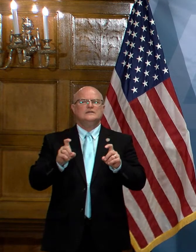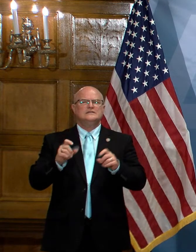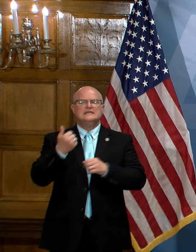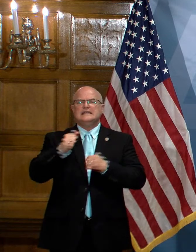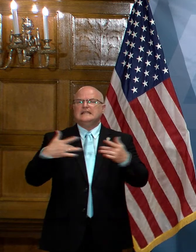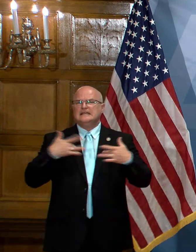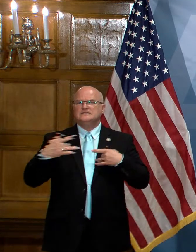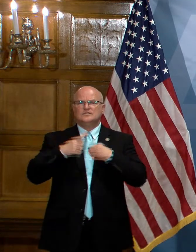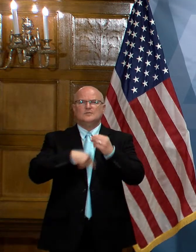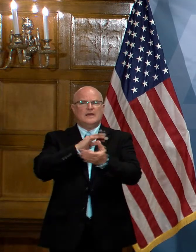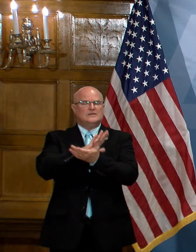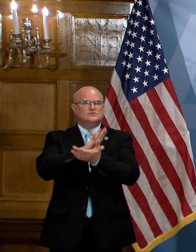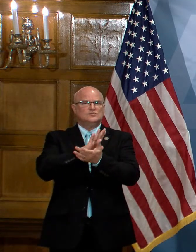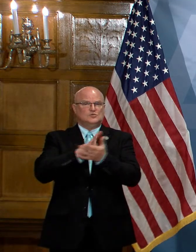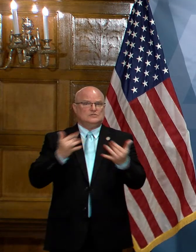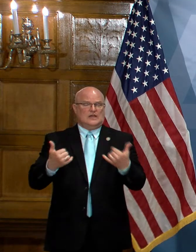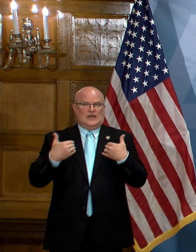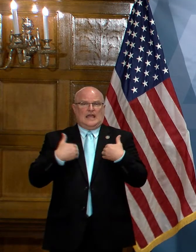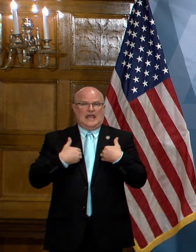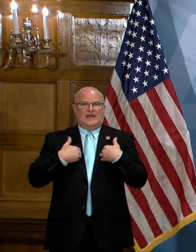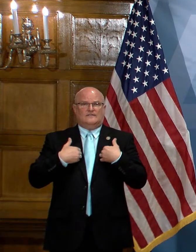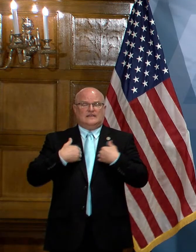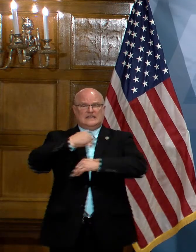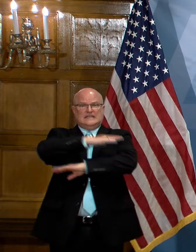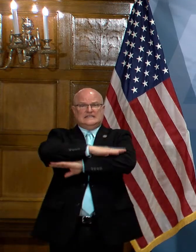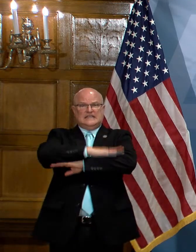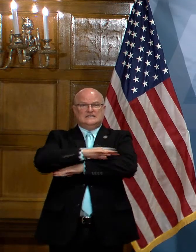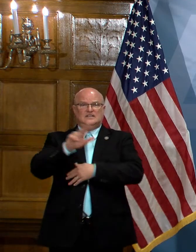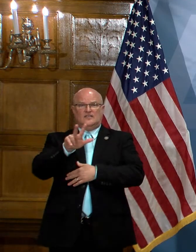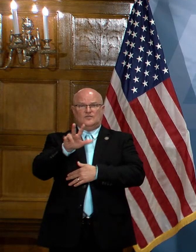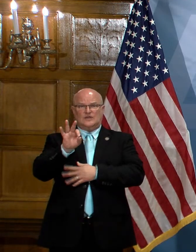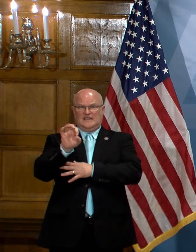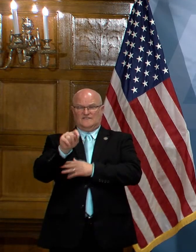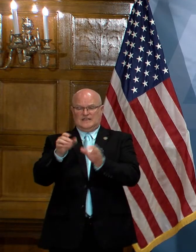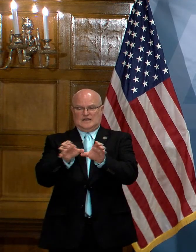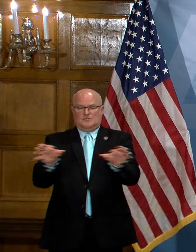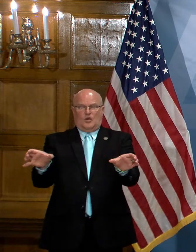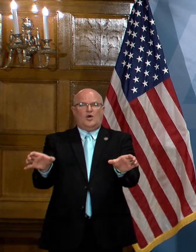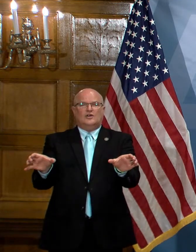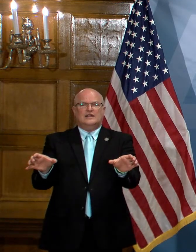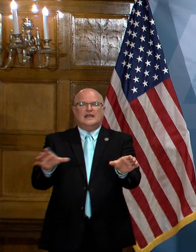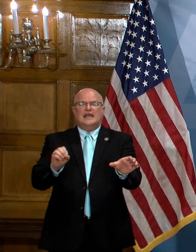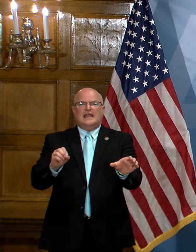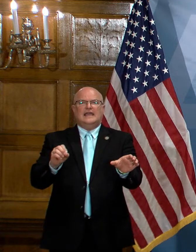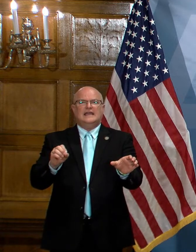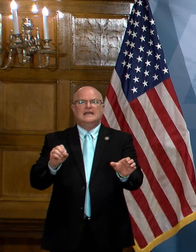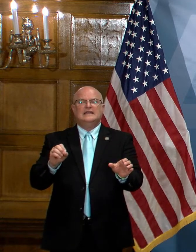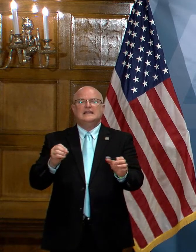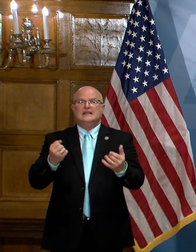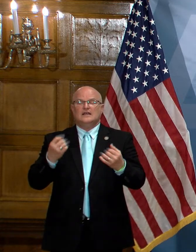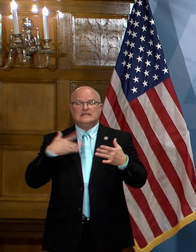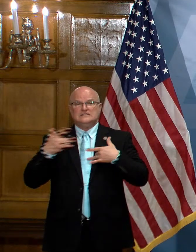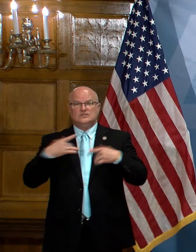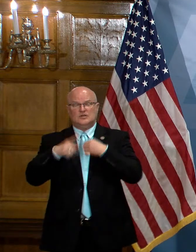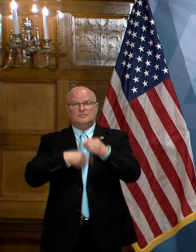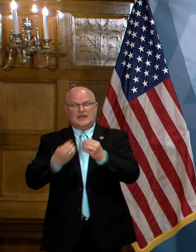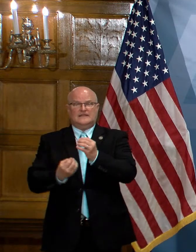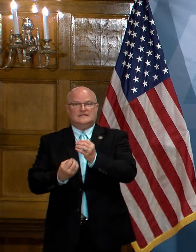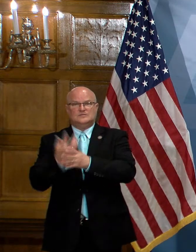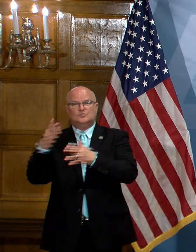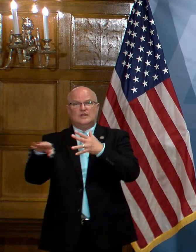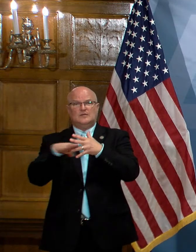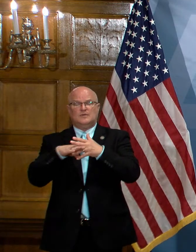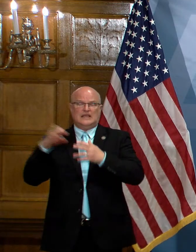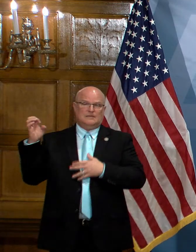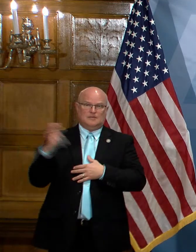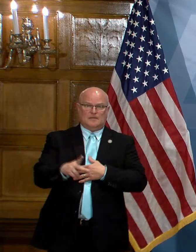there any concern about schools now having desks only 3 feet apart, and if that'll impact cases at all right now after spring break, especially with students